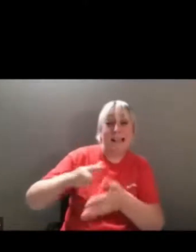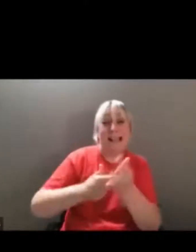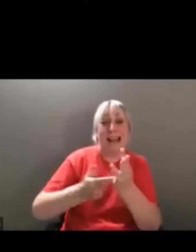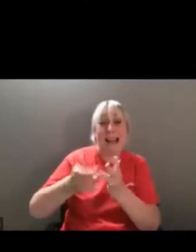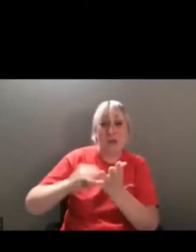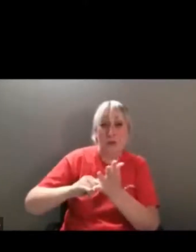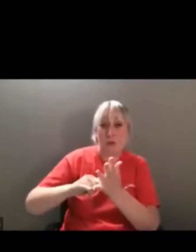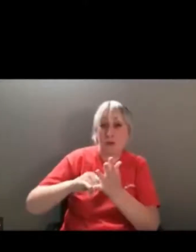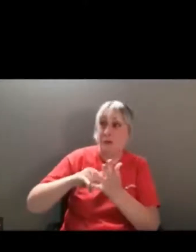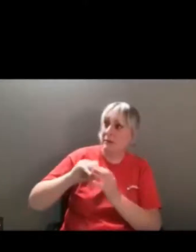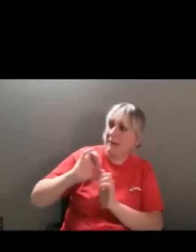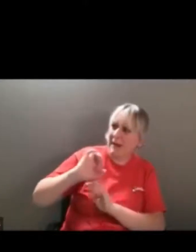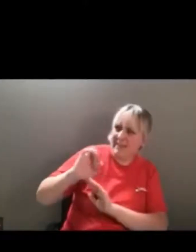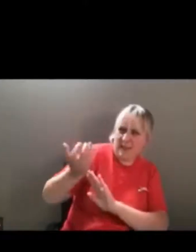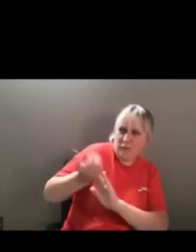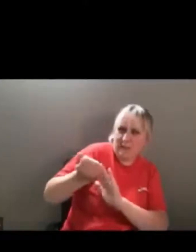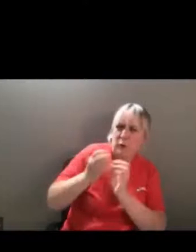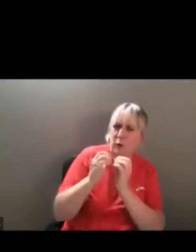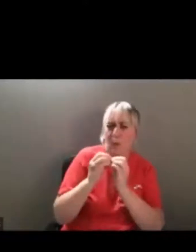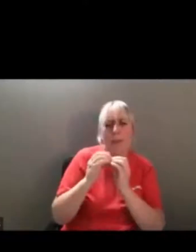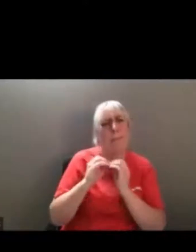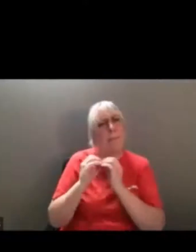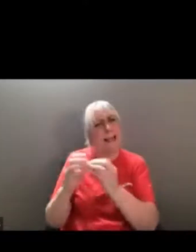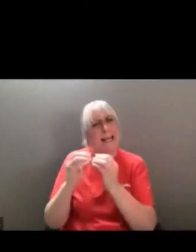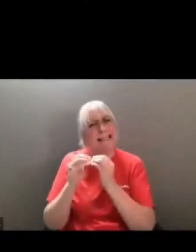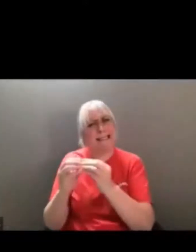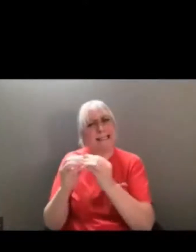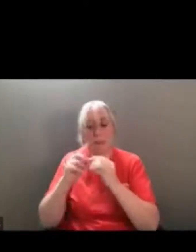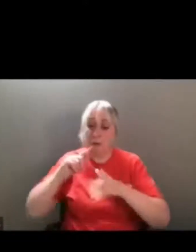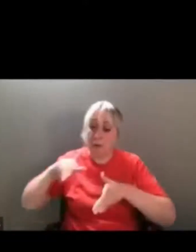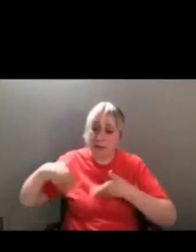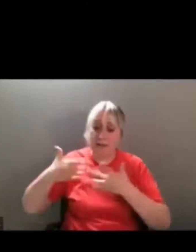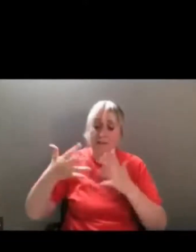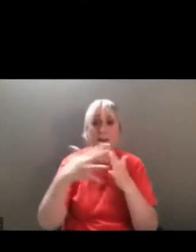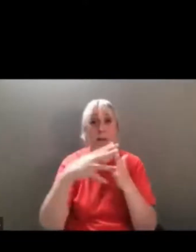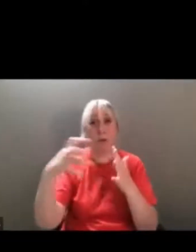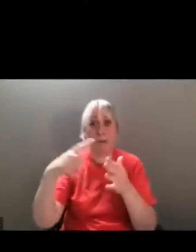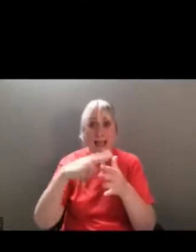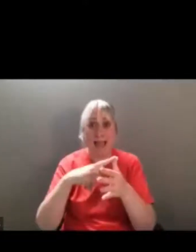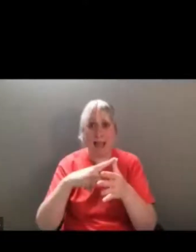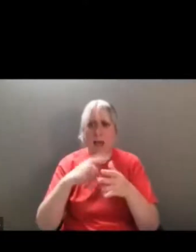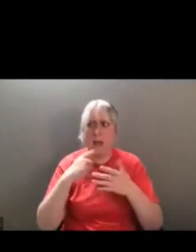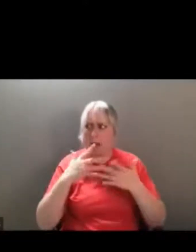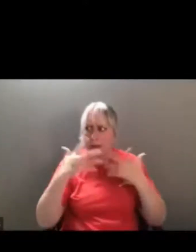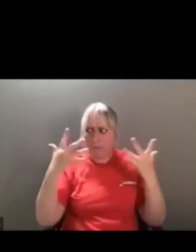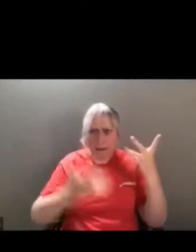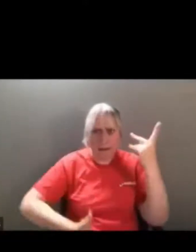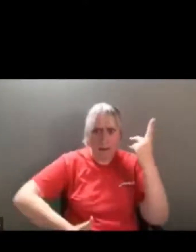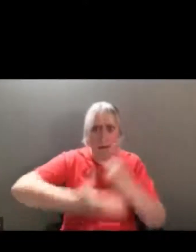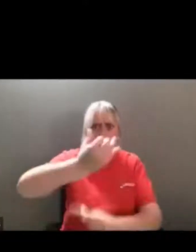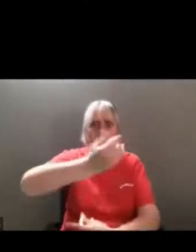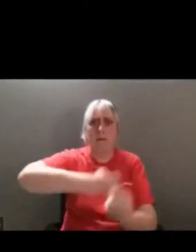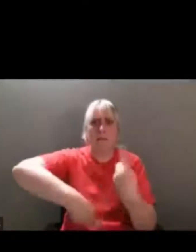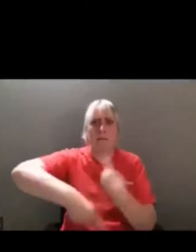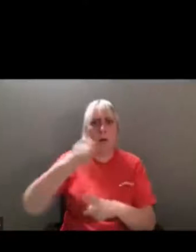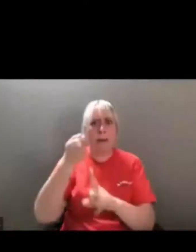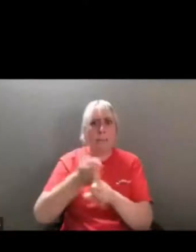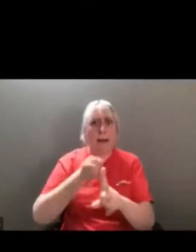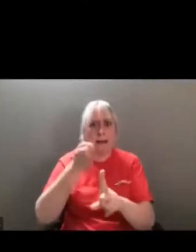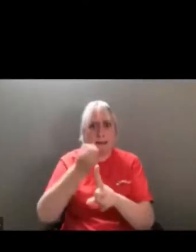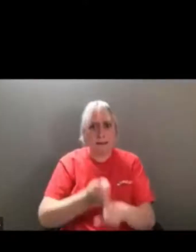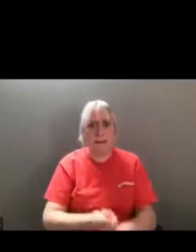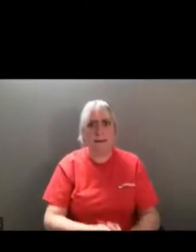billions, out of its contract to deliver the WCA was another significant victory for campaigners.